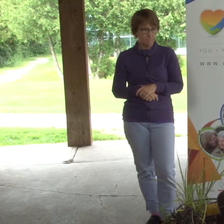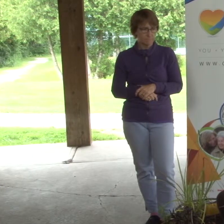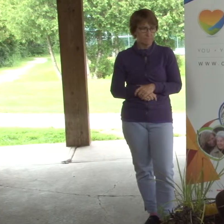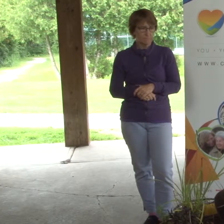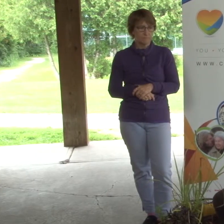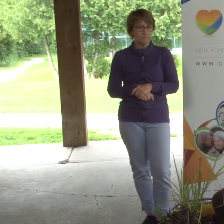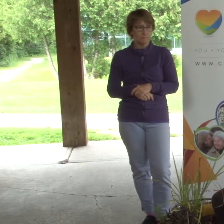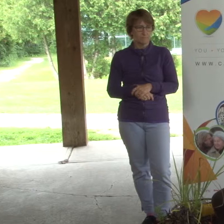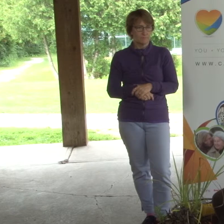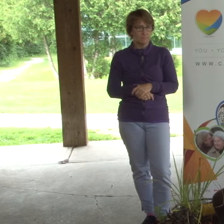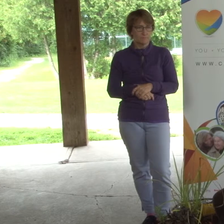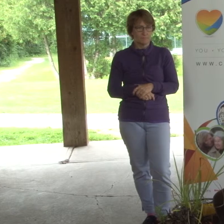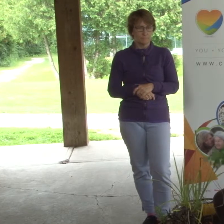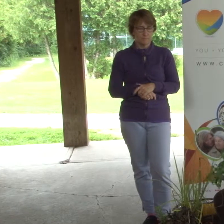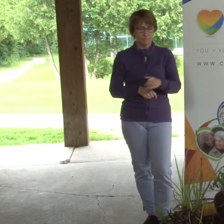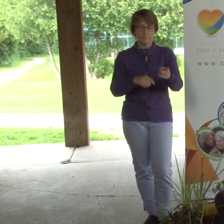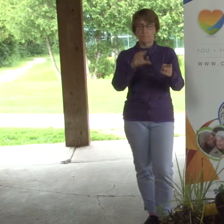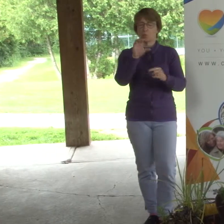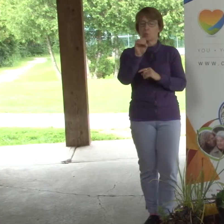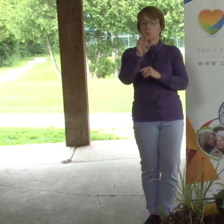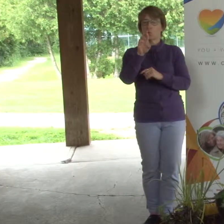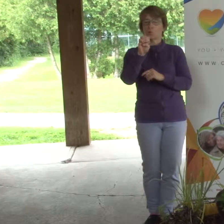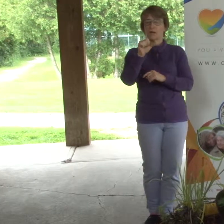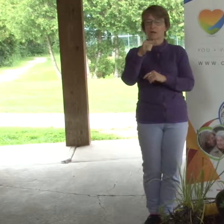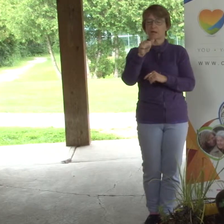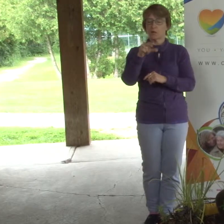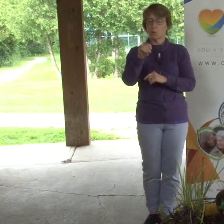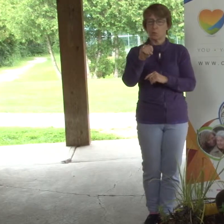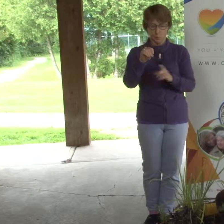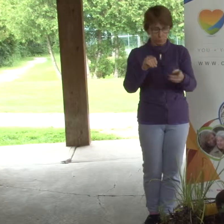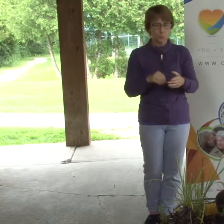And we can take this nice oregano.